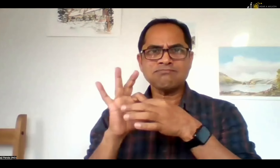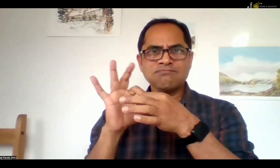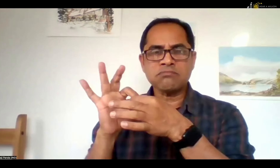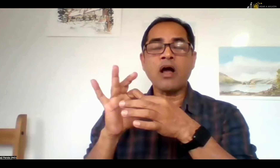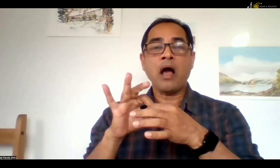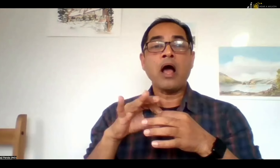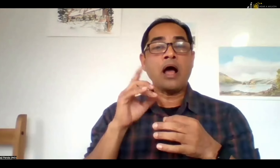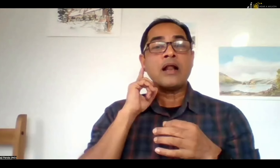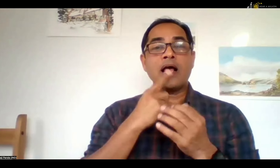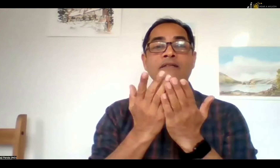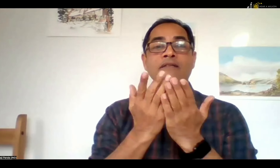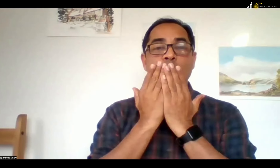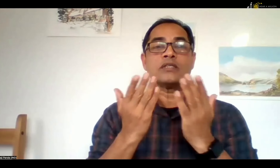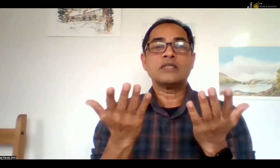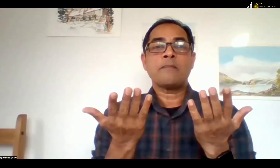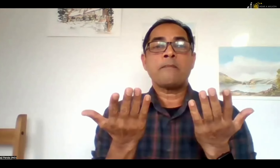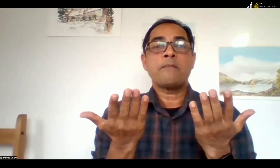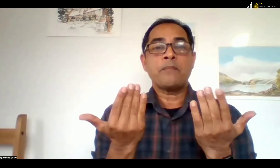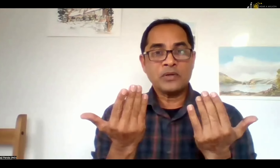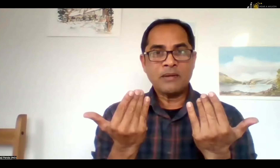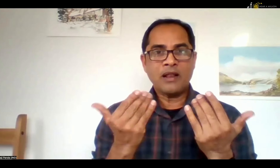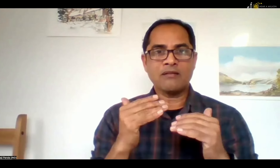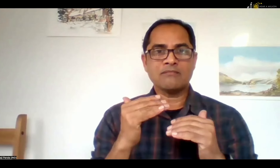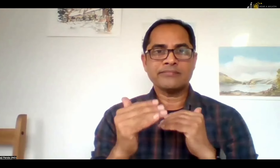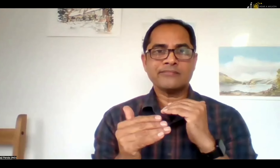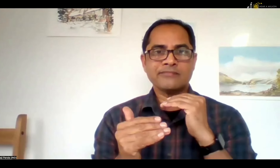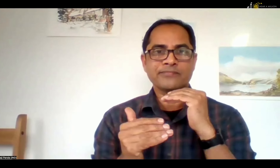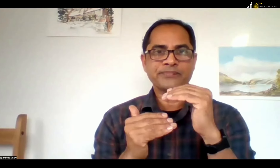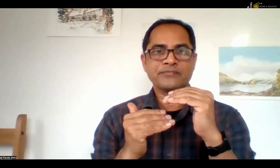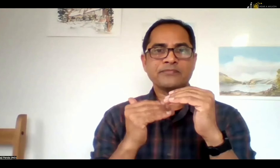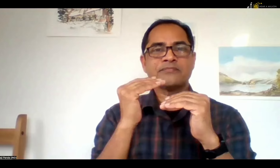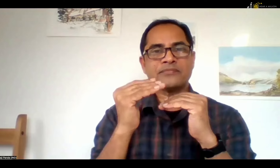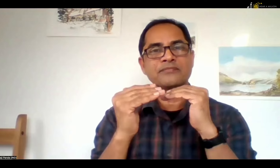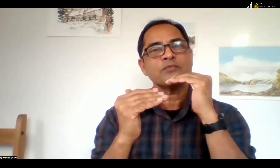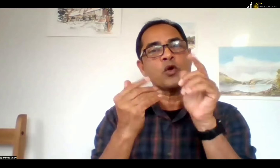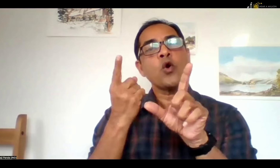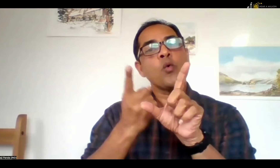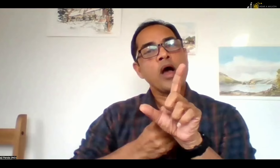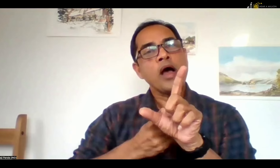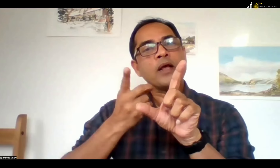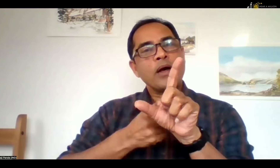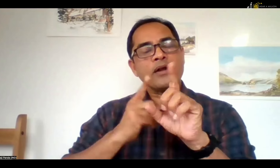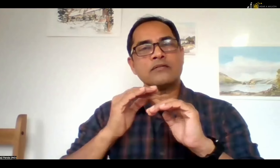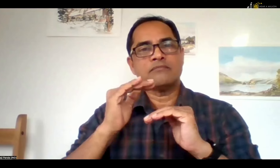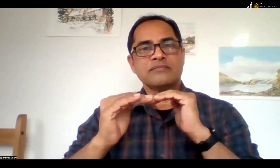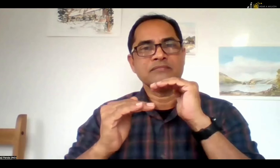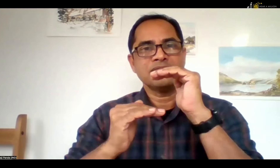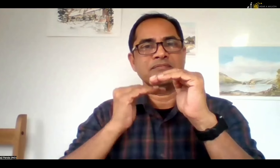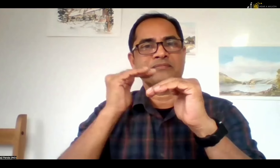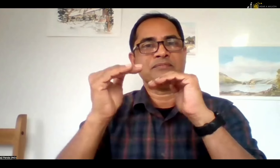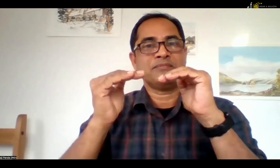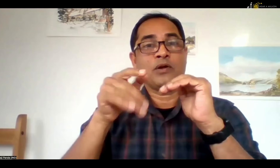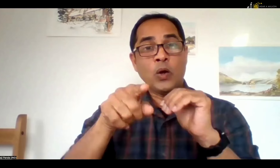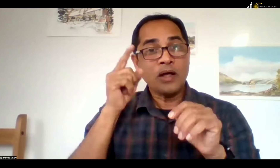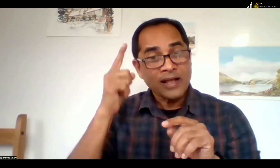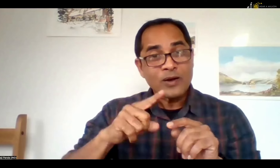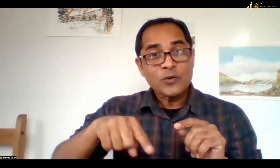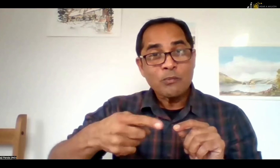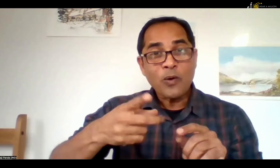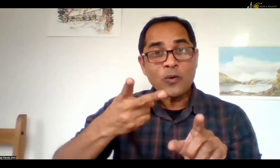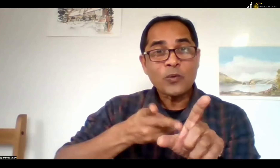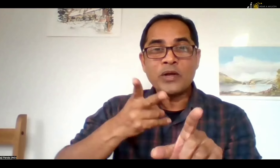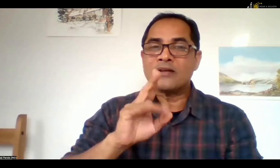we have the government, it is supportive. The NGOs, if they can all come together with, everyone coming together, every